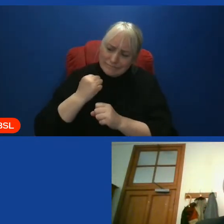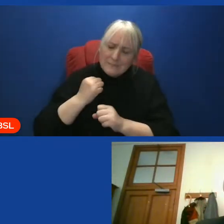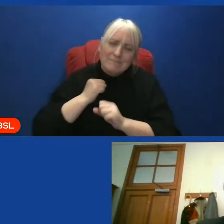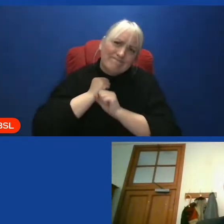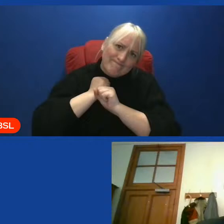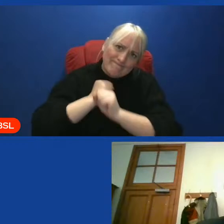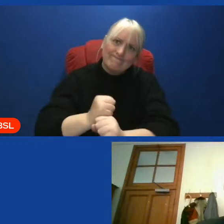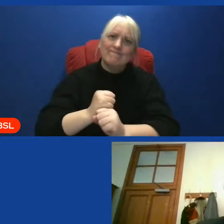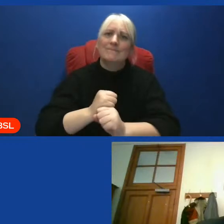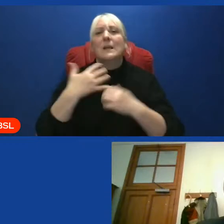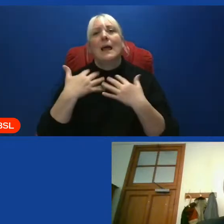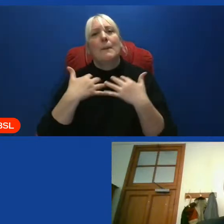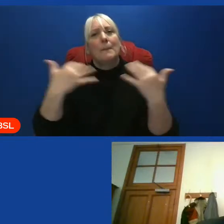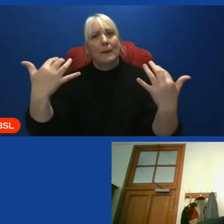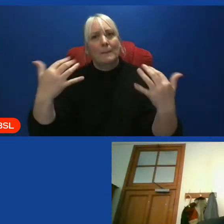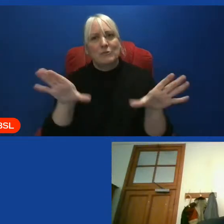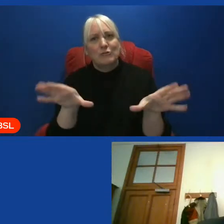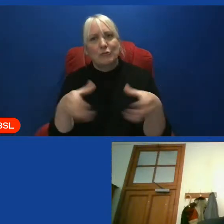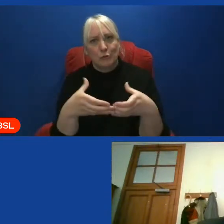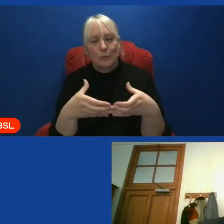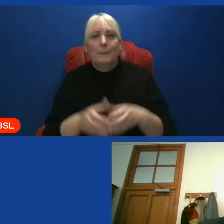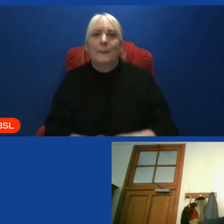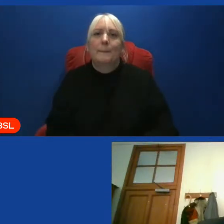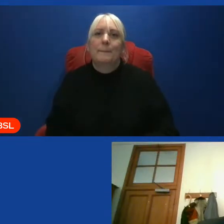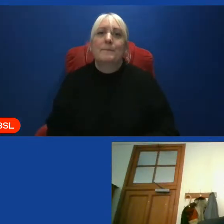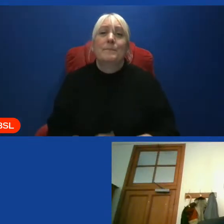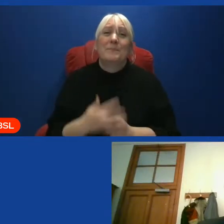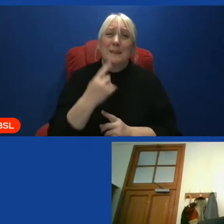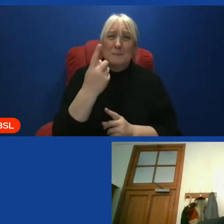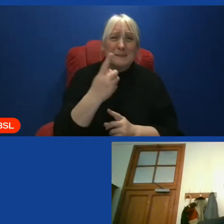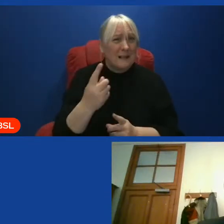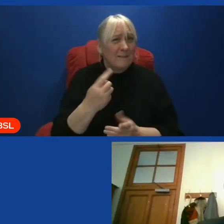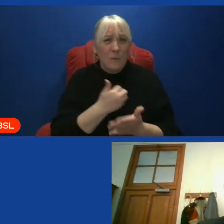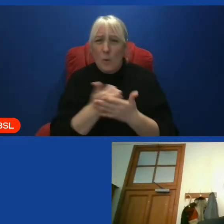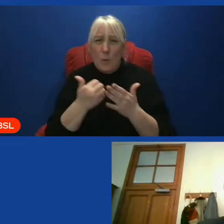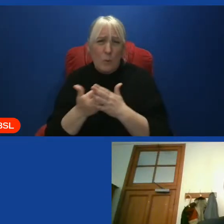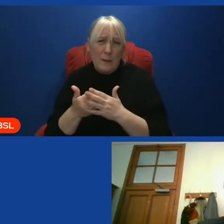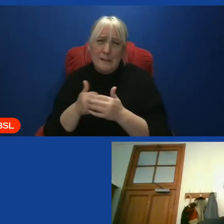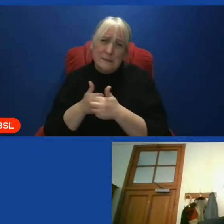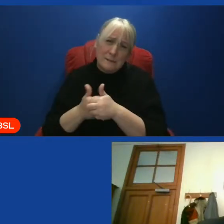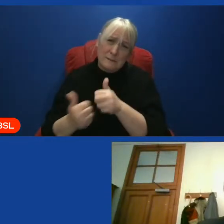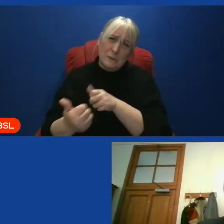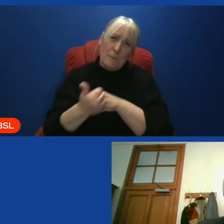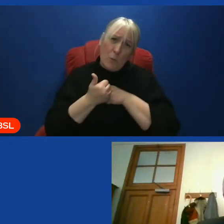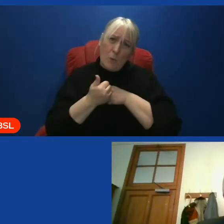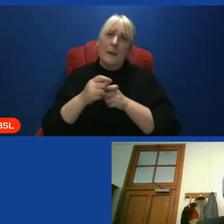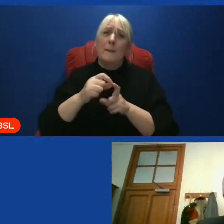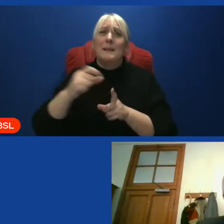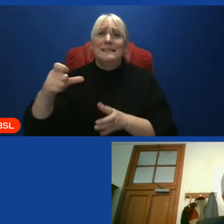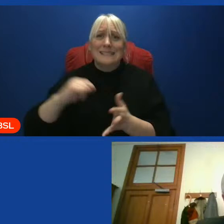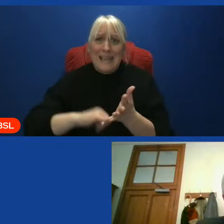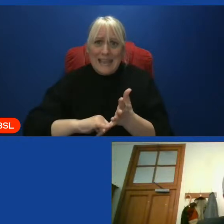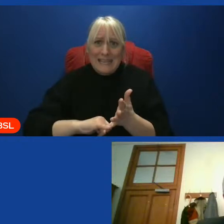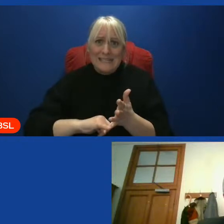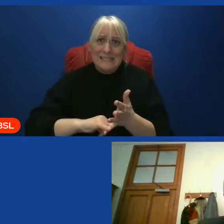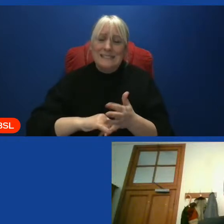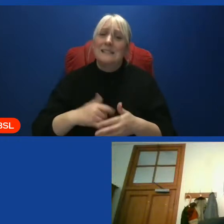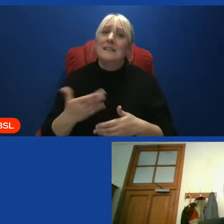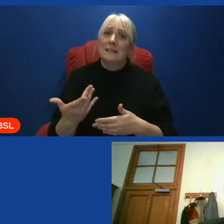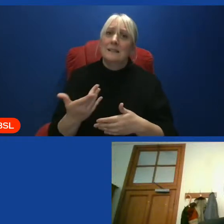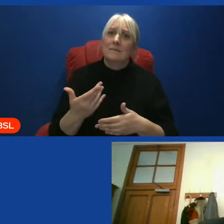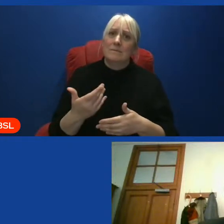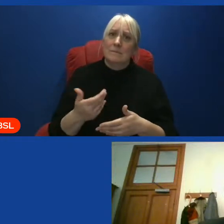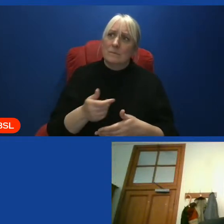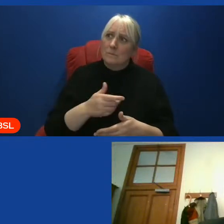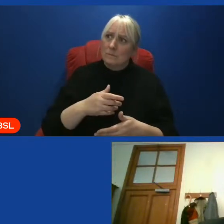group. And again, like all the speakers tonight, is always there for PCS, is always there to raise our banner and raise the issues